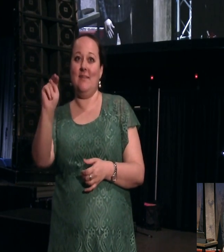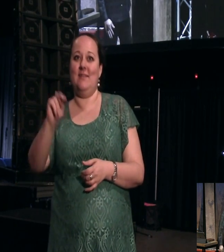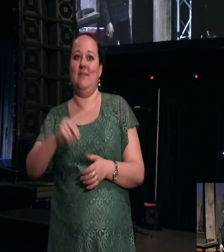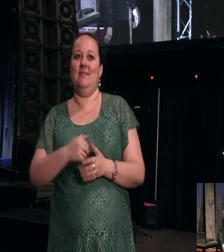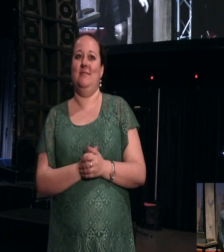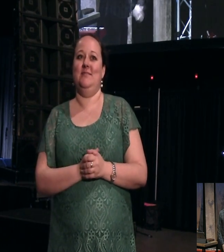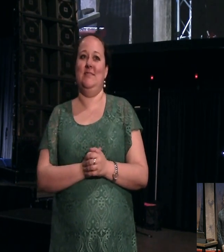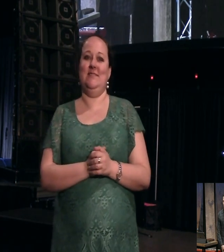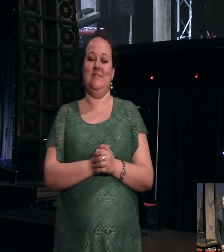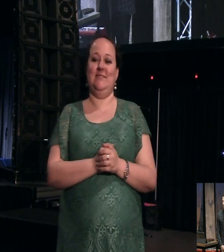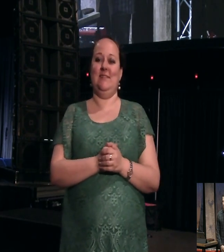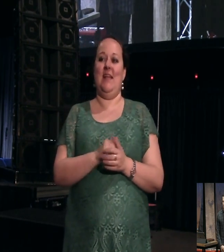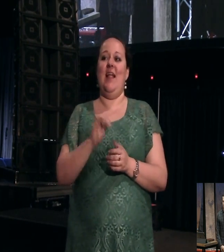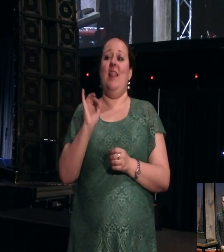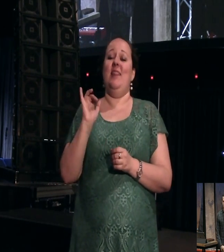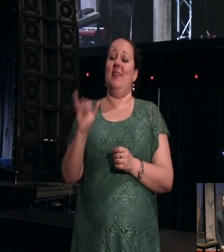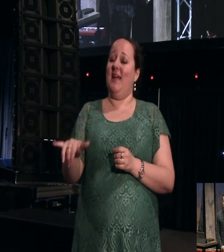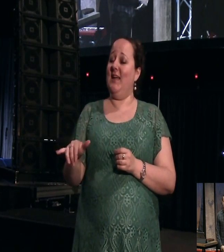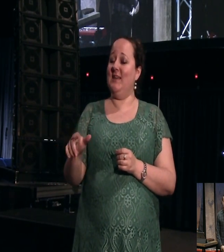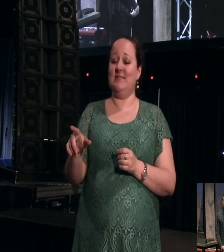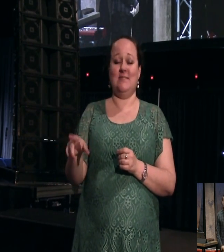Herman. Does anyone know who Pee Wee Herman is?